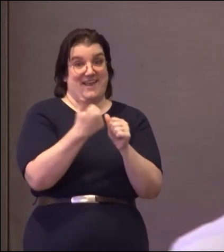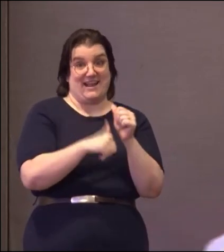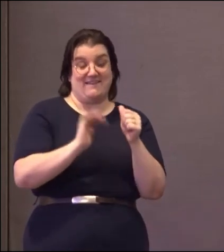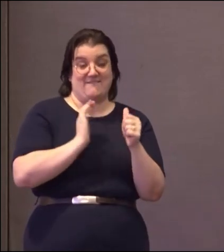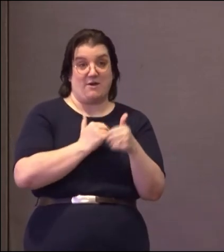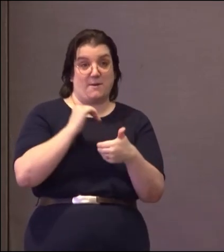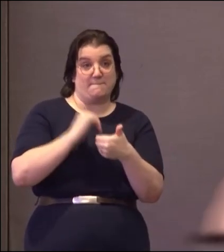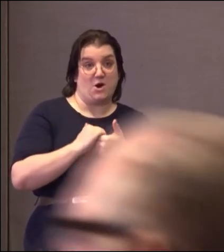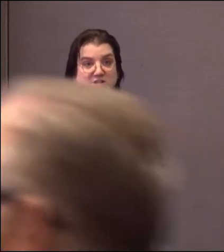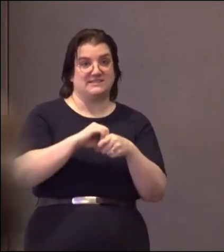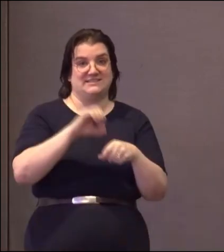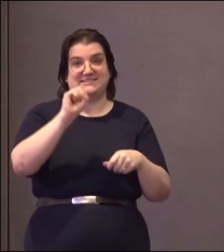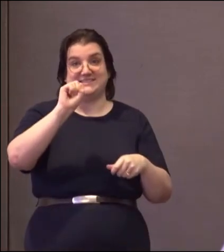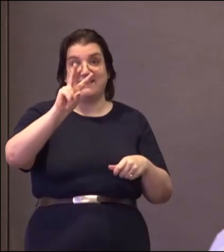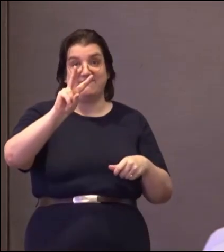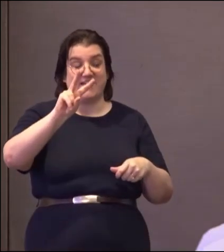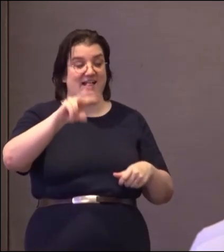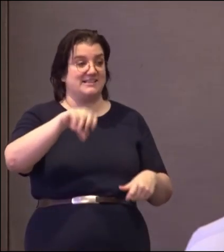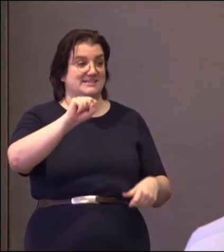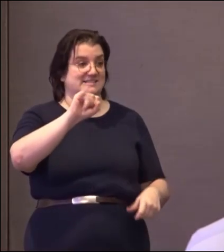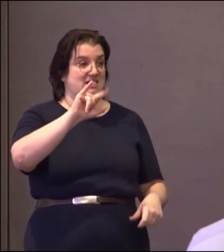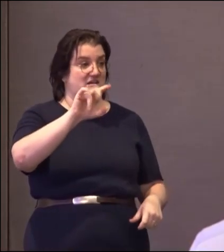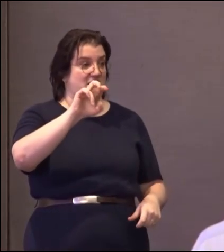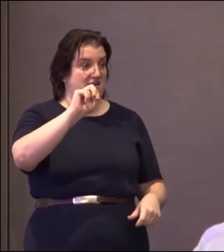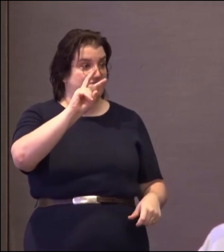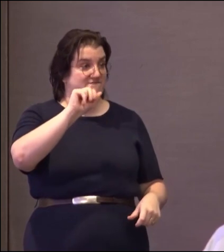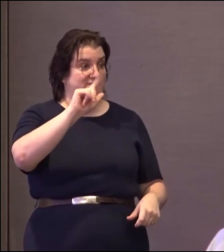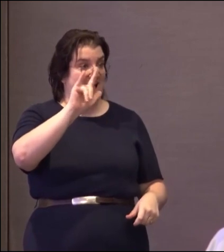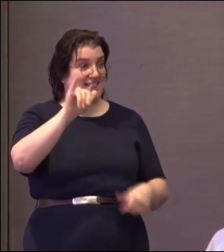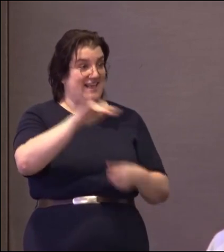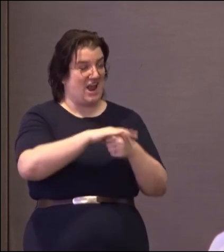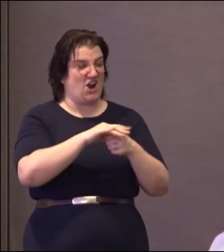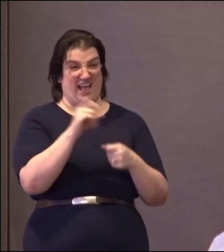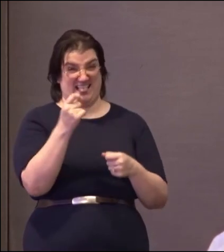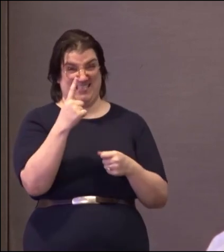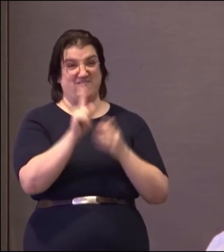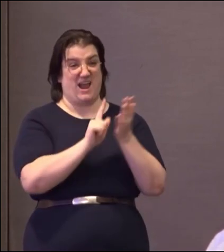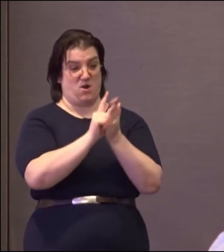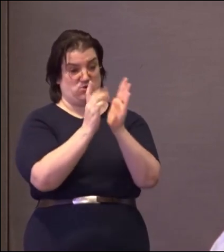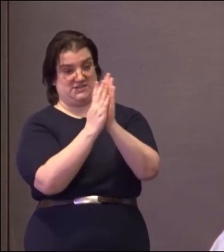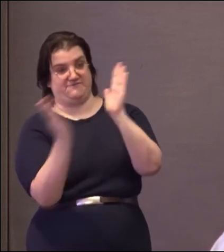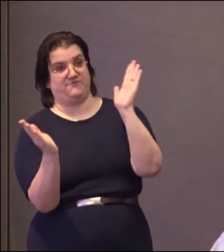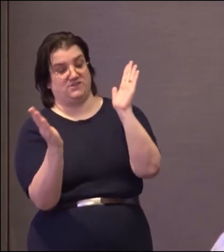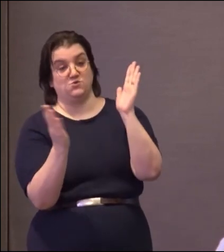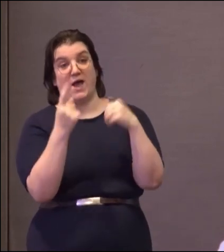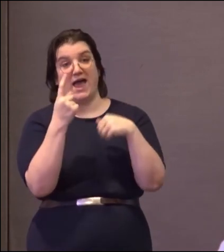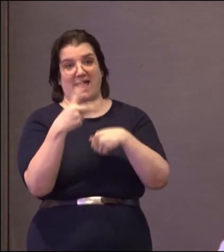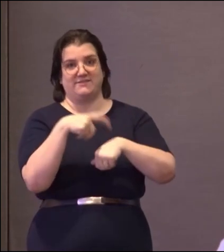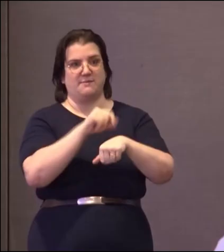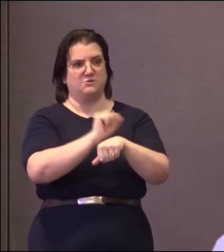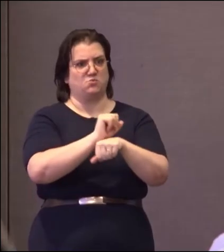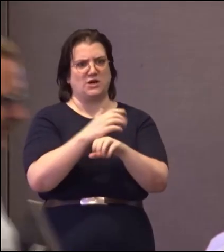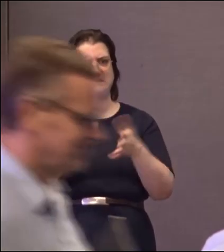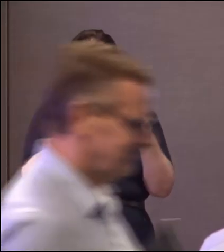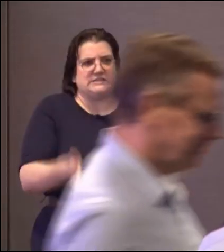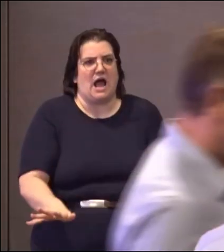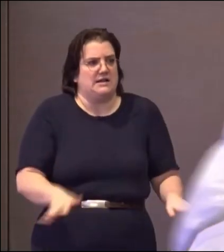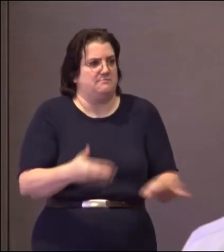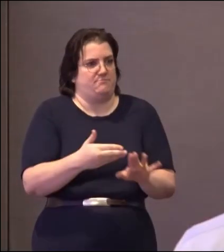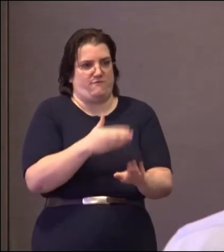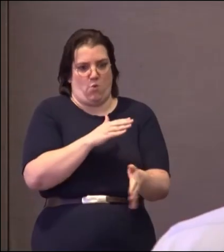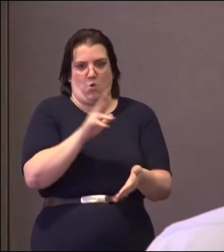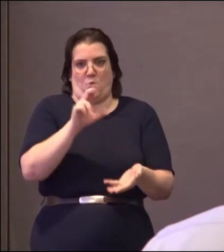partners is in the Silicon Valley area, it's like a difference of 11 hours. So half the time, the work is done even before